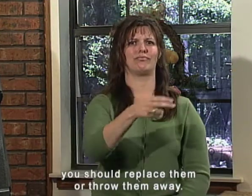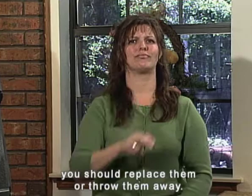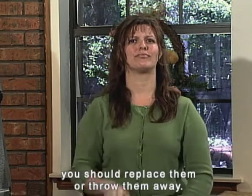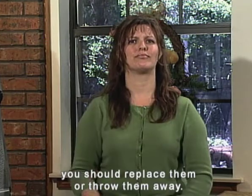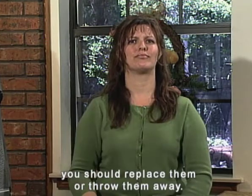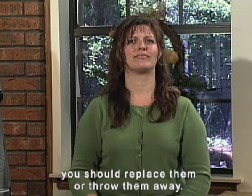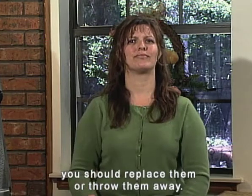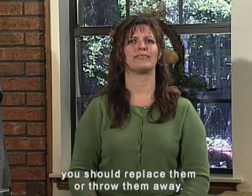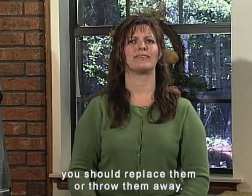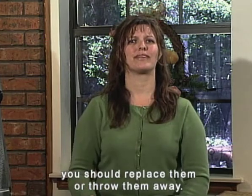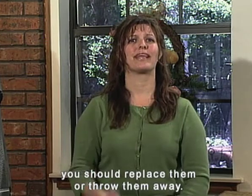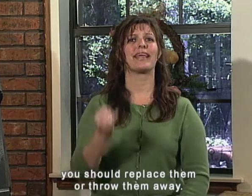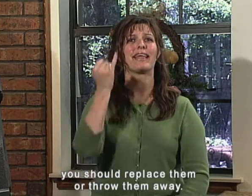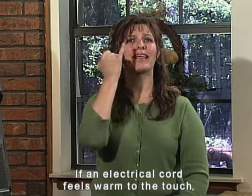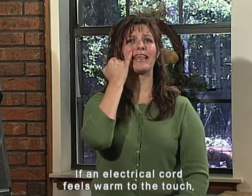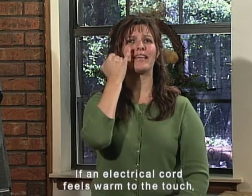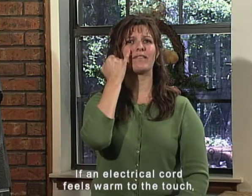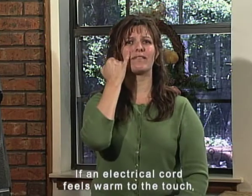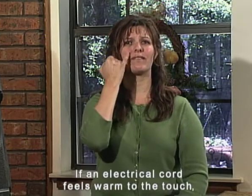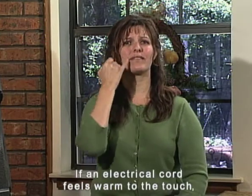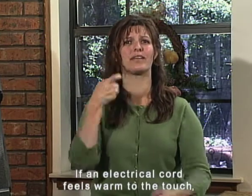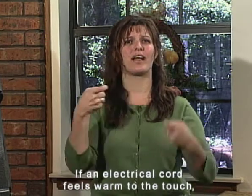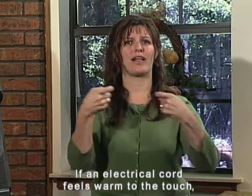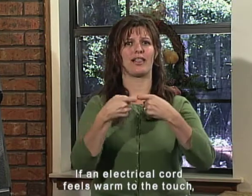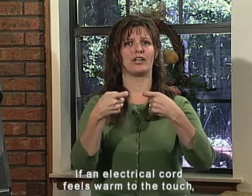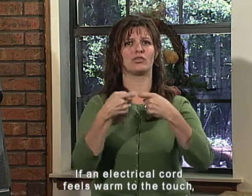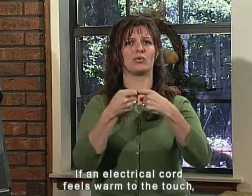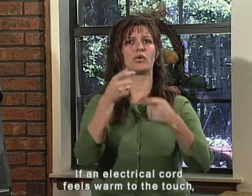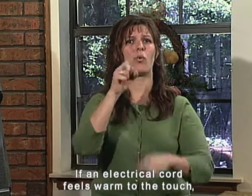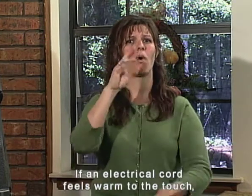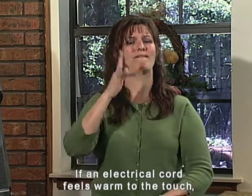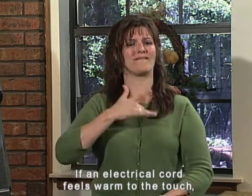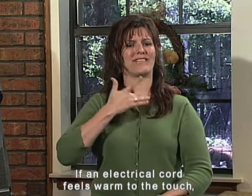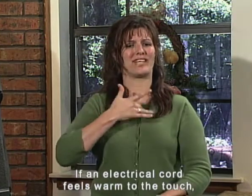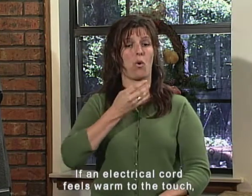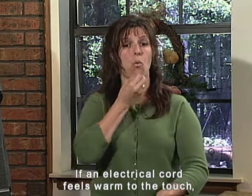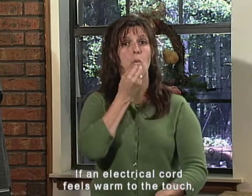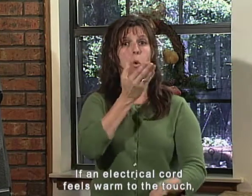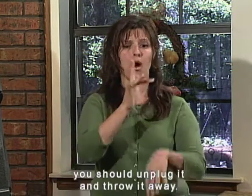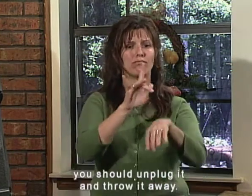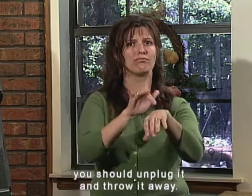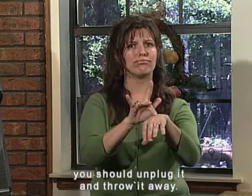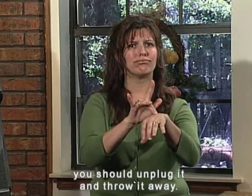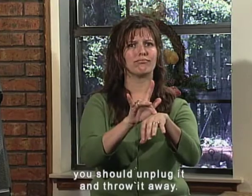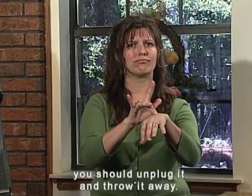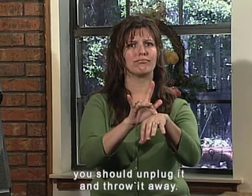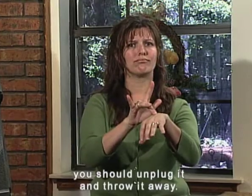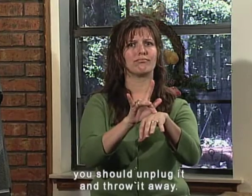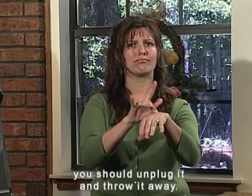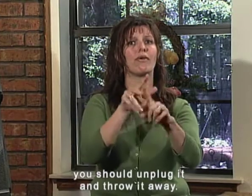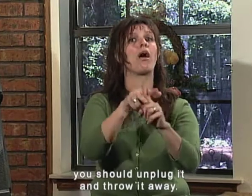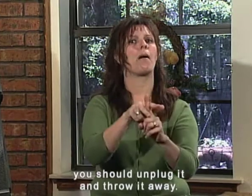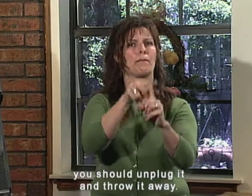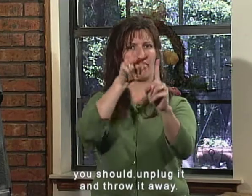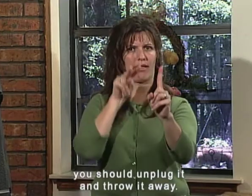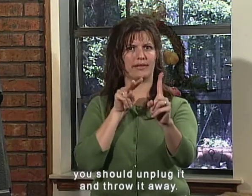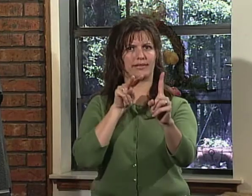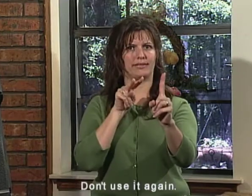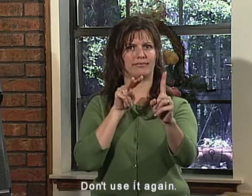away. If an electrical cord feels warm to the touch, you should unplug it and throw it away. Don't